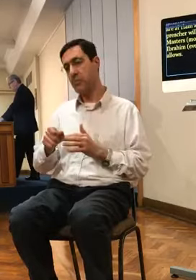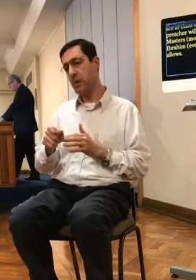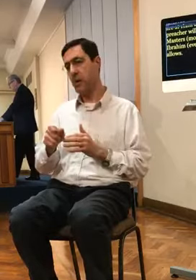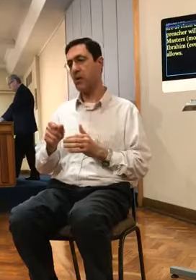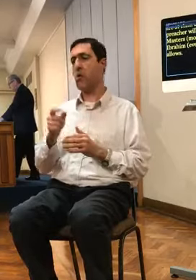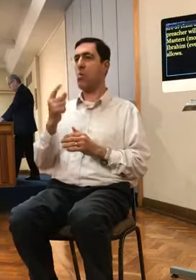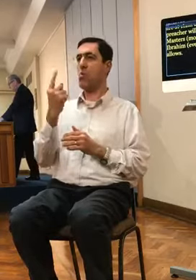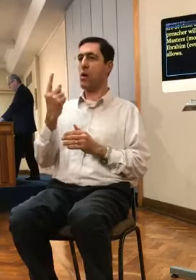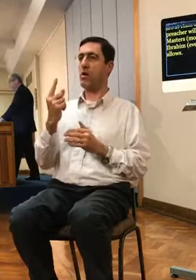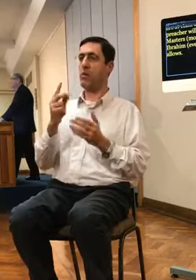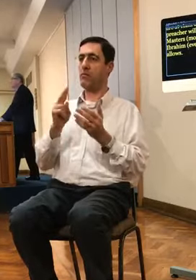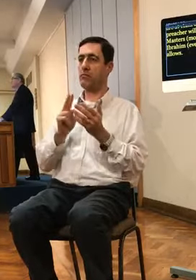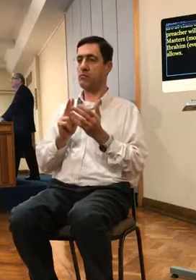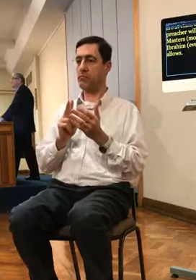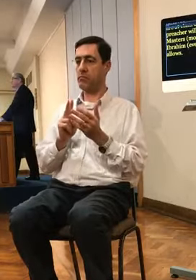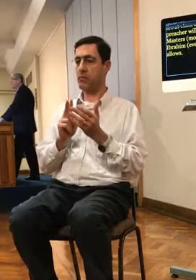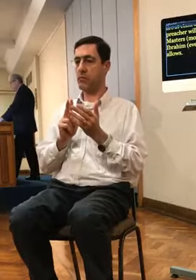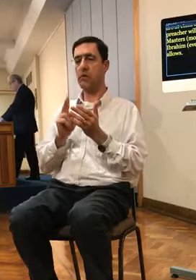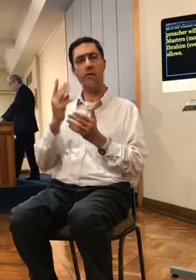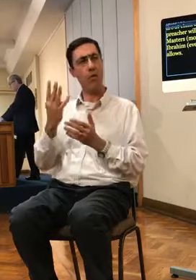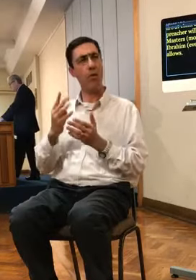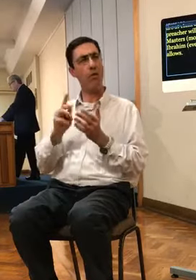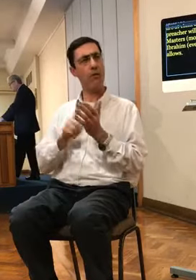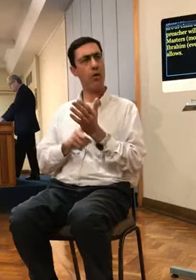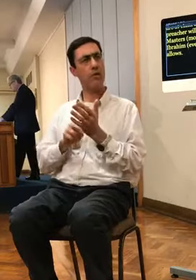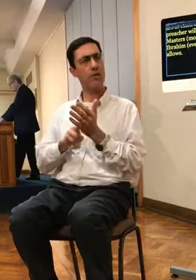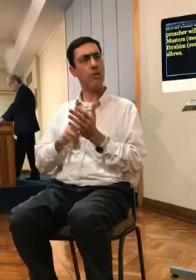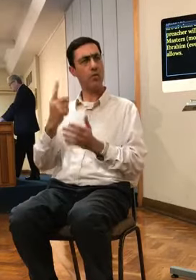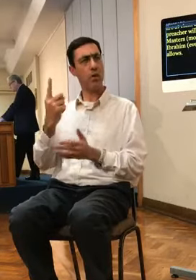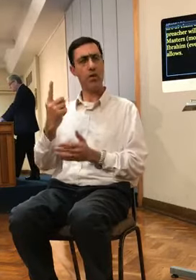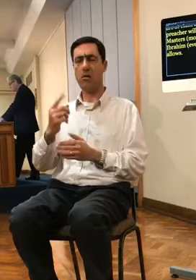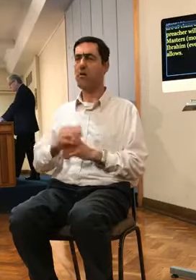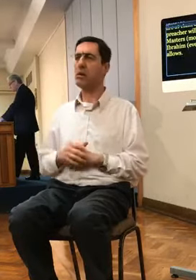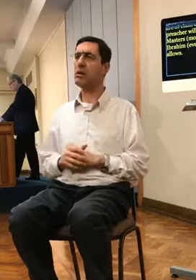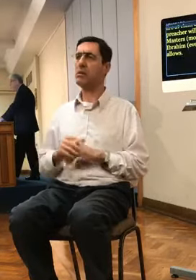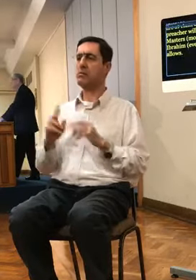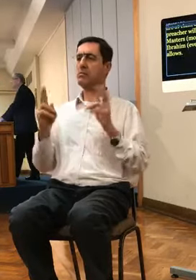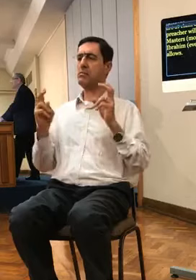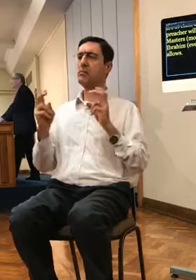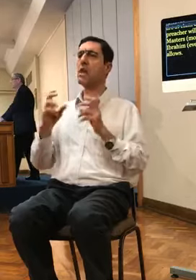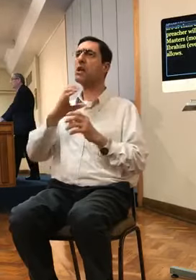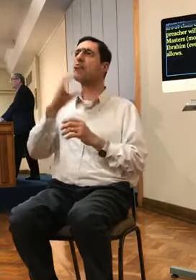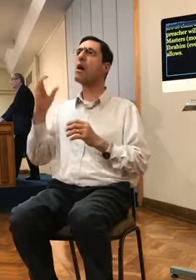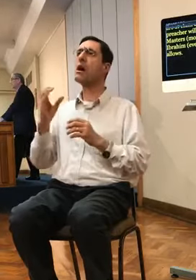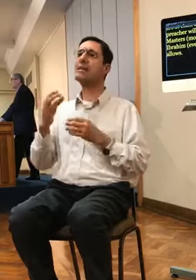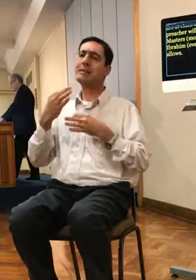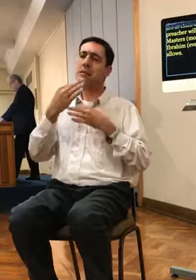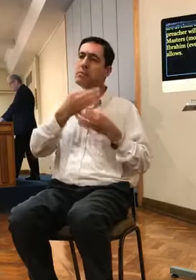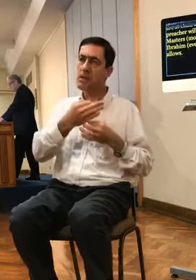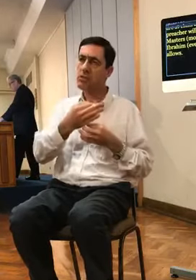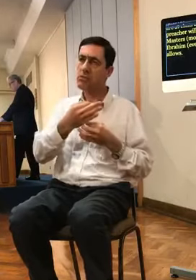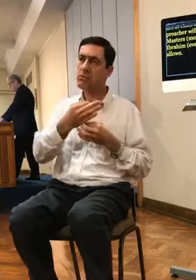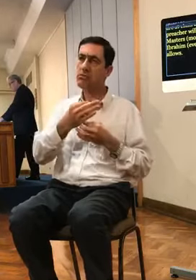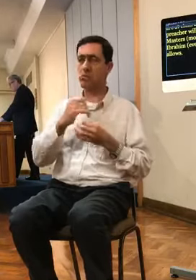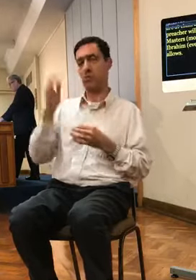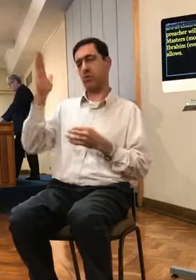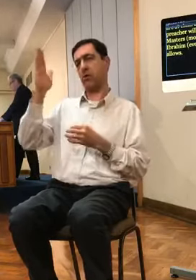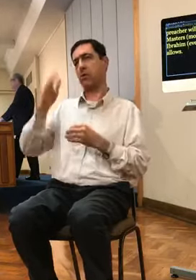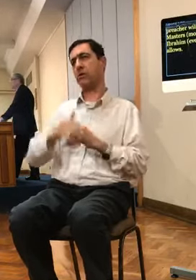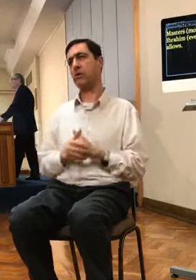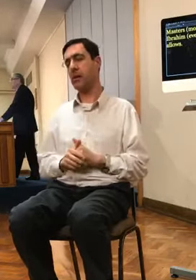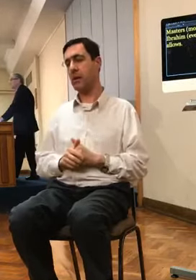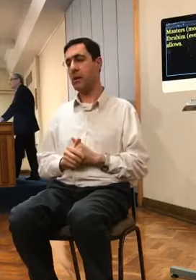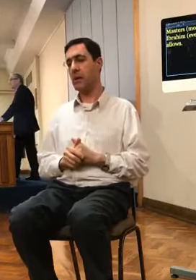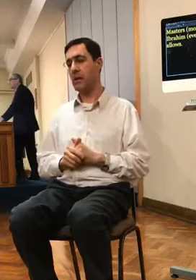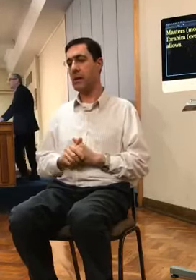coming Sunday evening, 6:30, is our evangelistic service, and the preacher will be Pastor Ibrahim. Now, let's